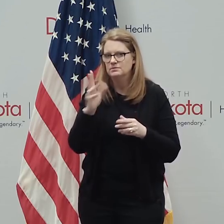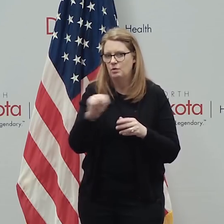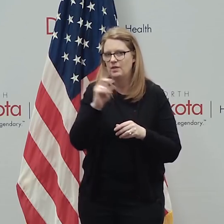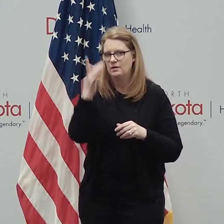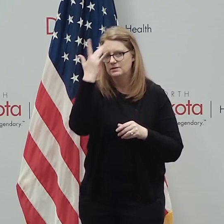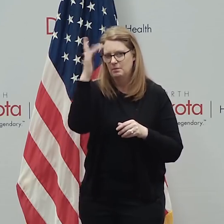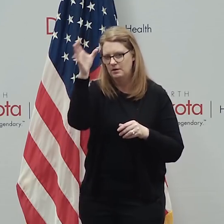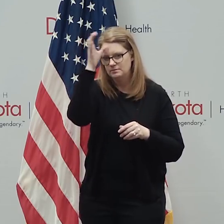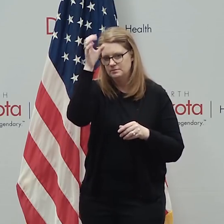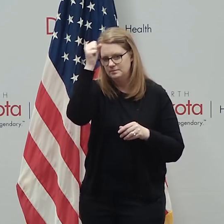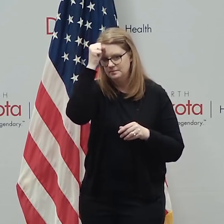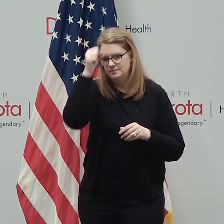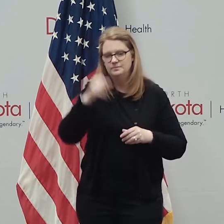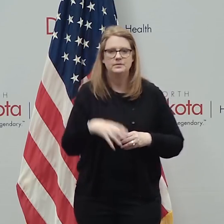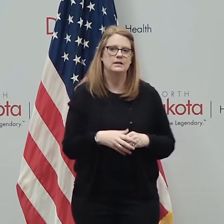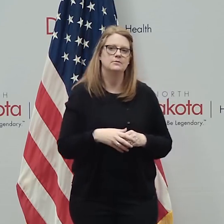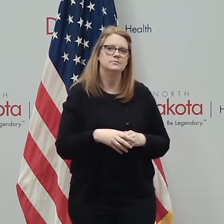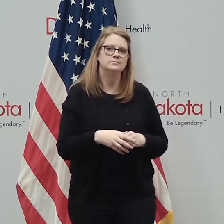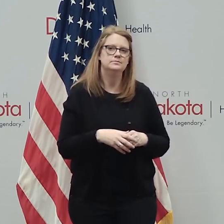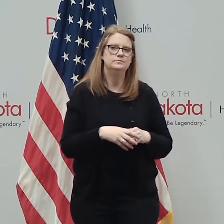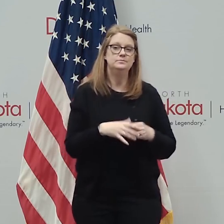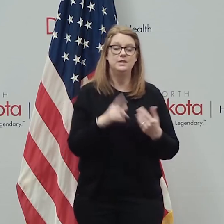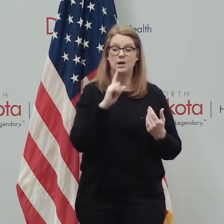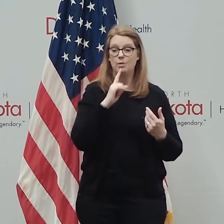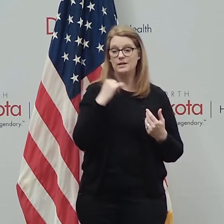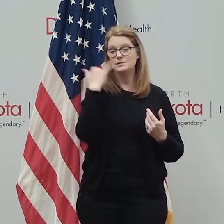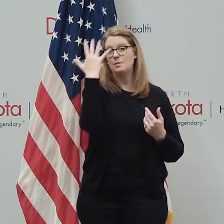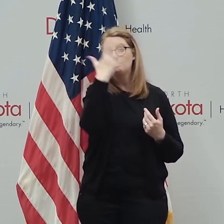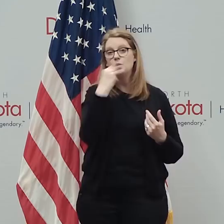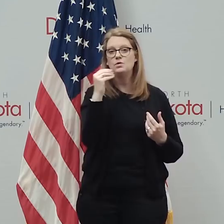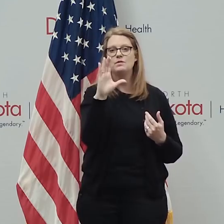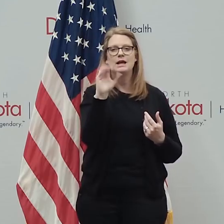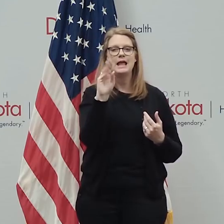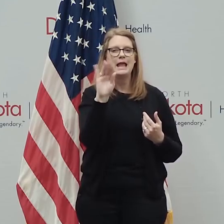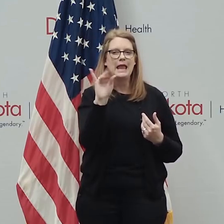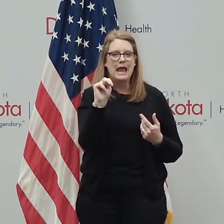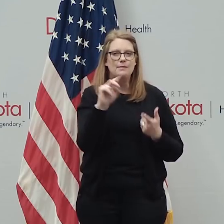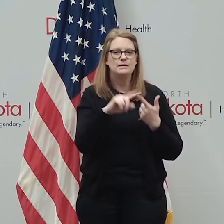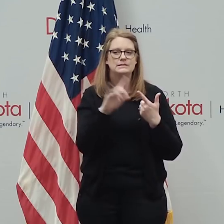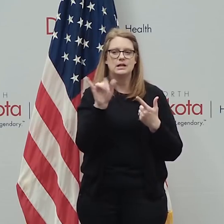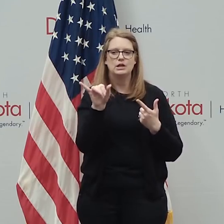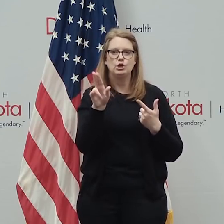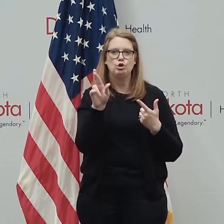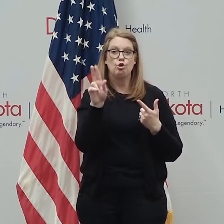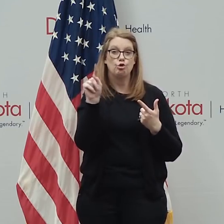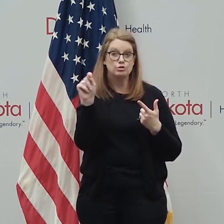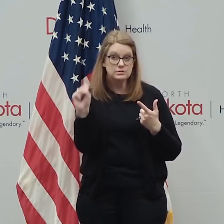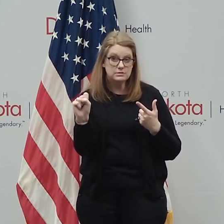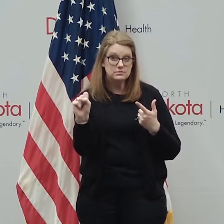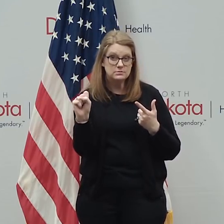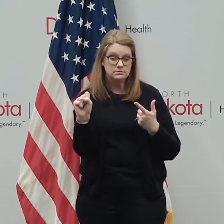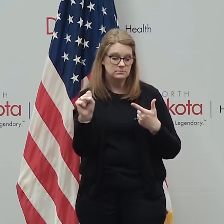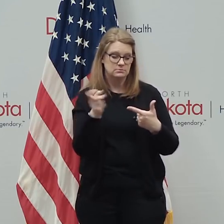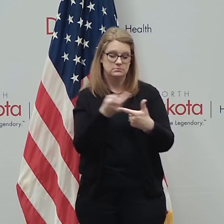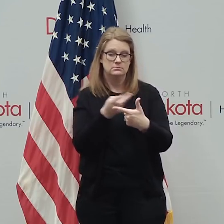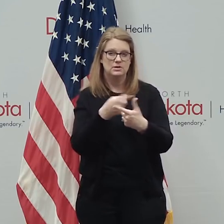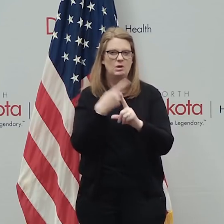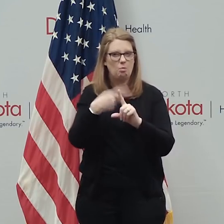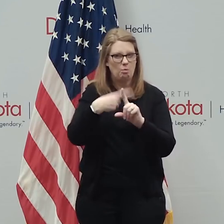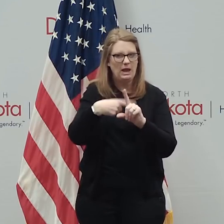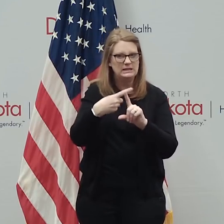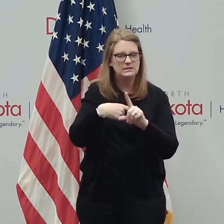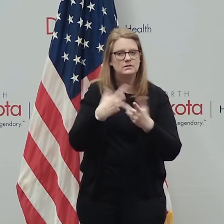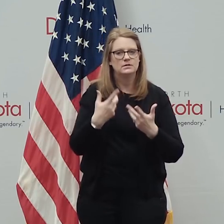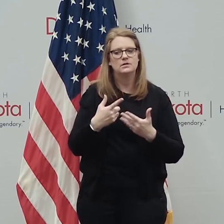One last note on this, we do have some beautiful cabins and yurts at those state parks, which people enjoy due to,